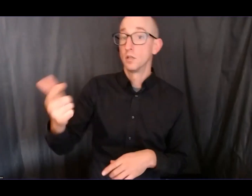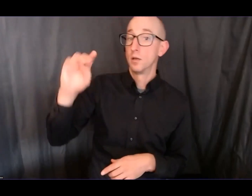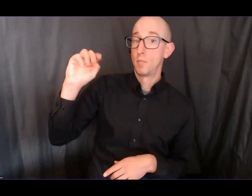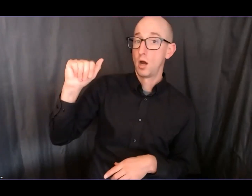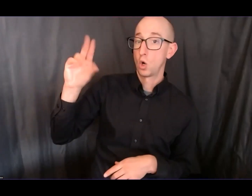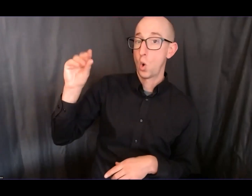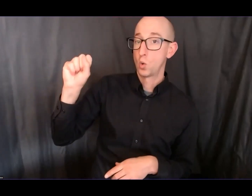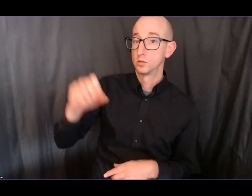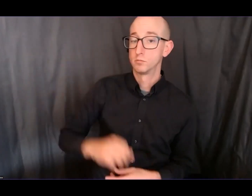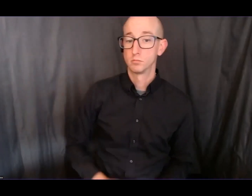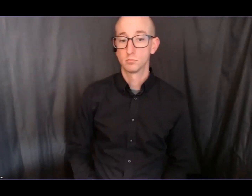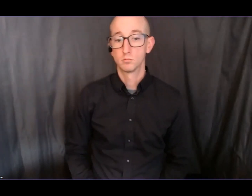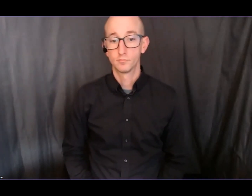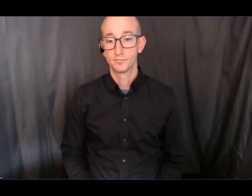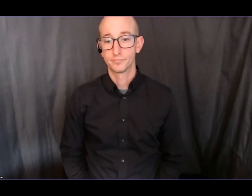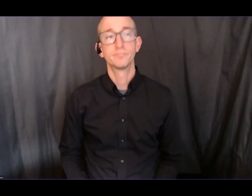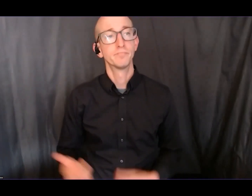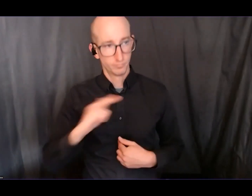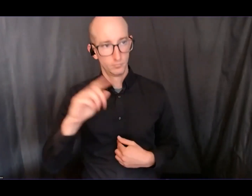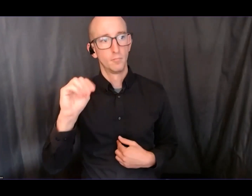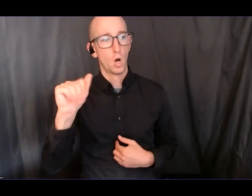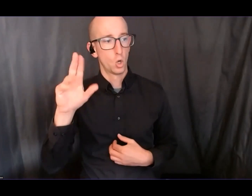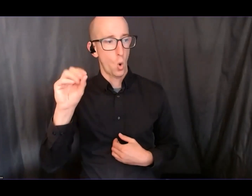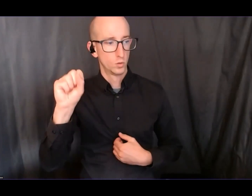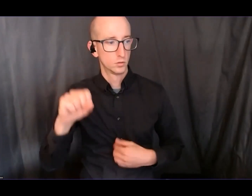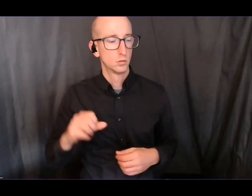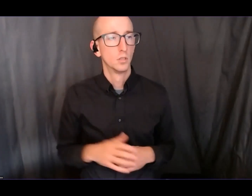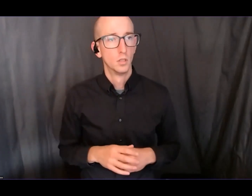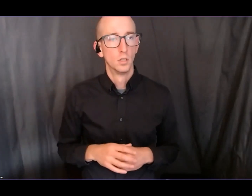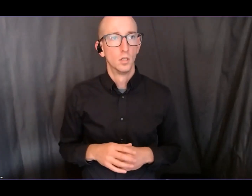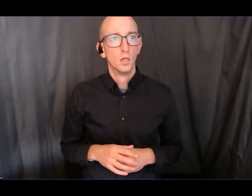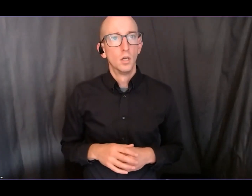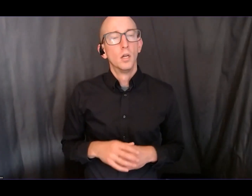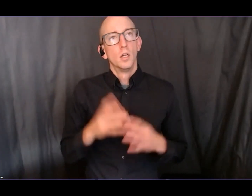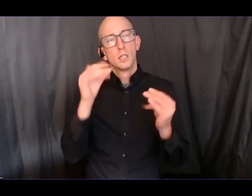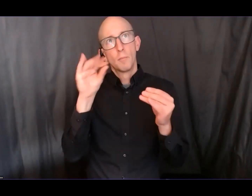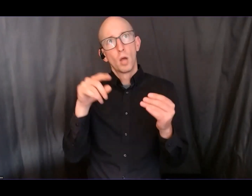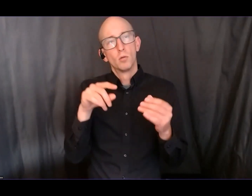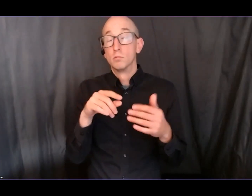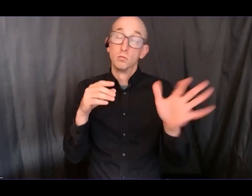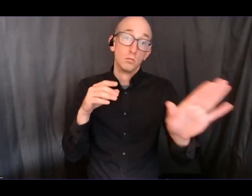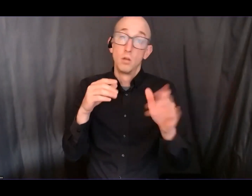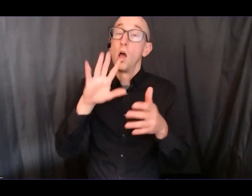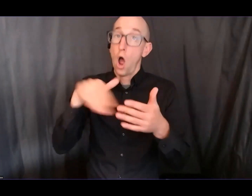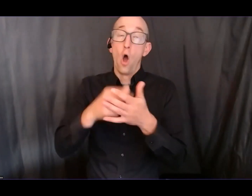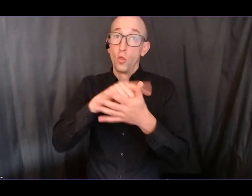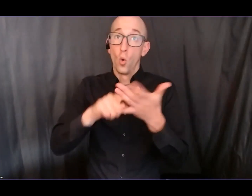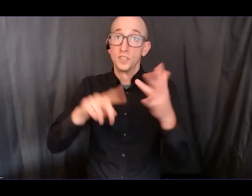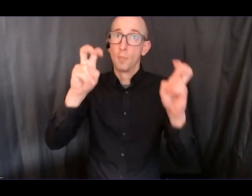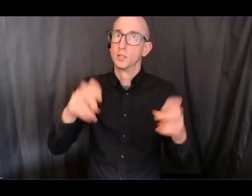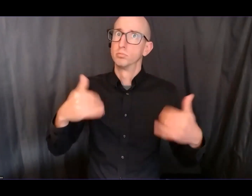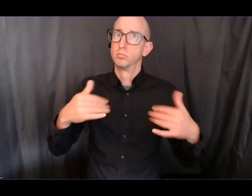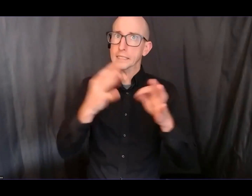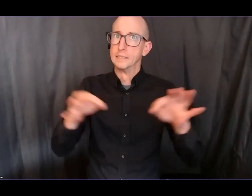Yeah, so thinking about all of those topics are all interesting. So I mean, they're all